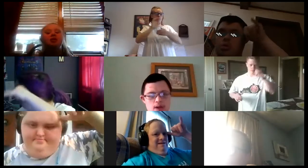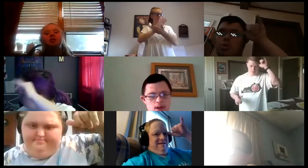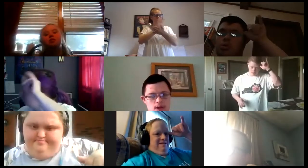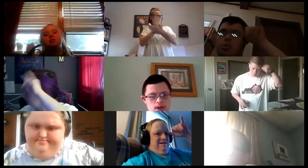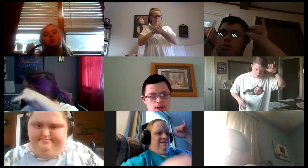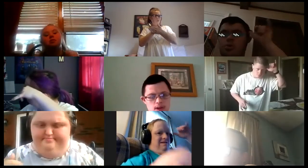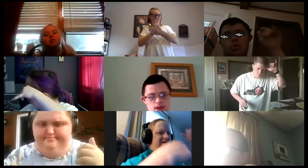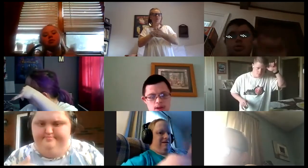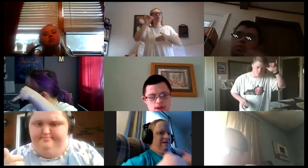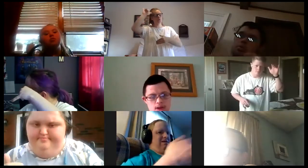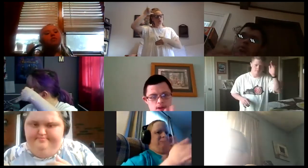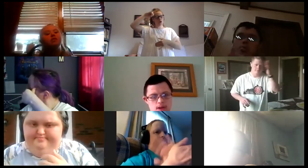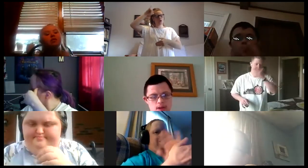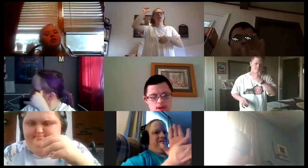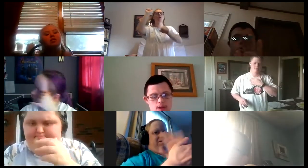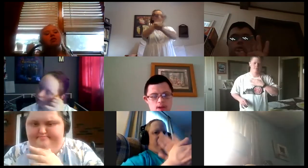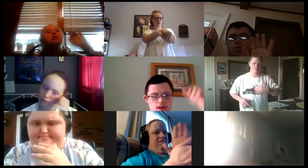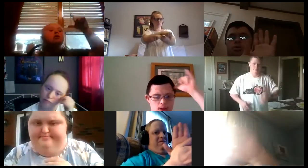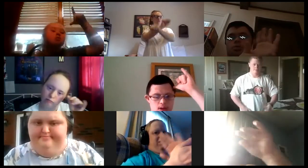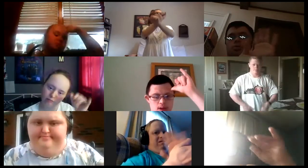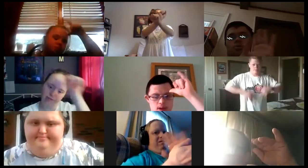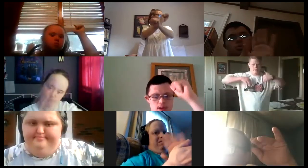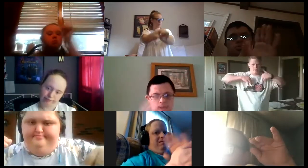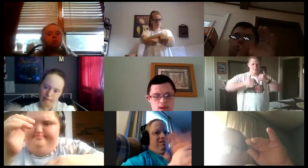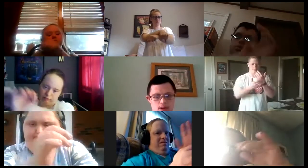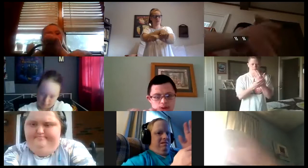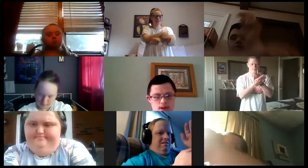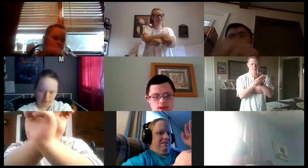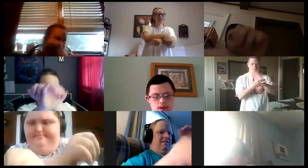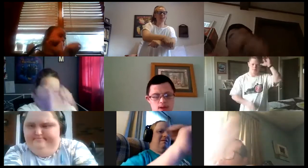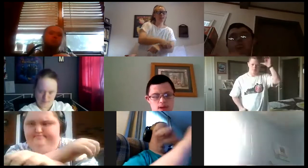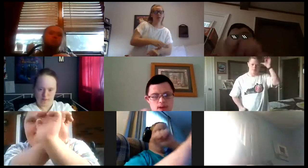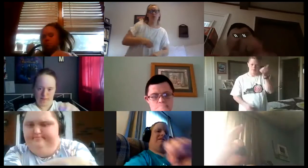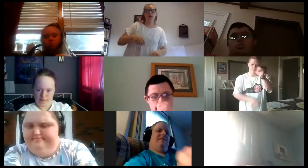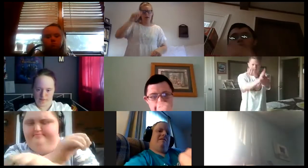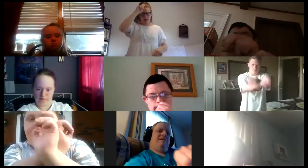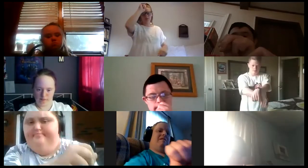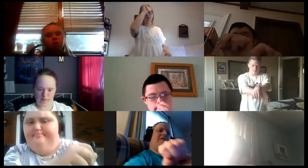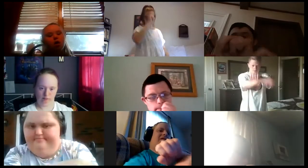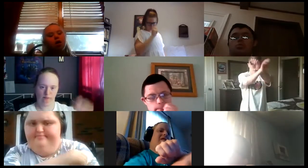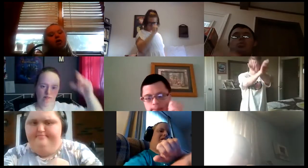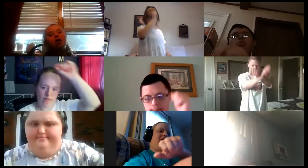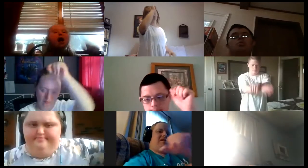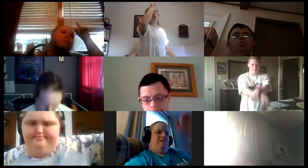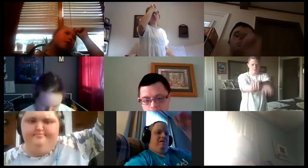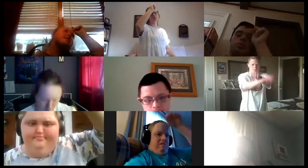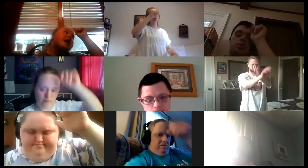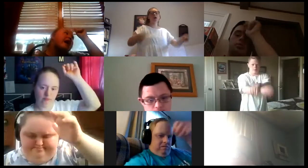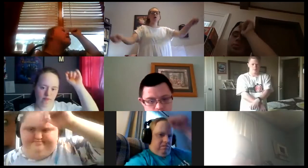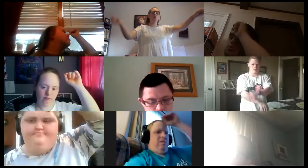movie. People riding in boobies. Cowboy hats from